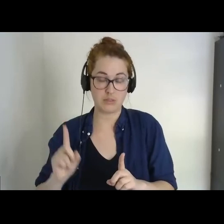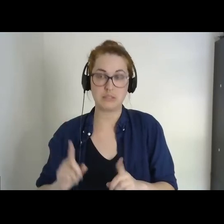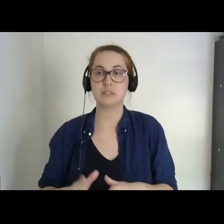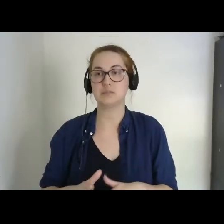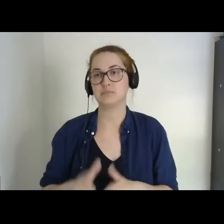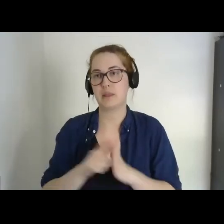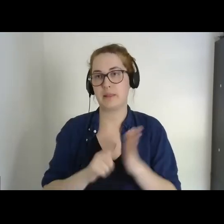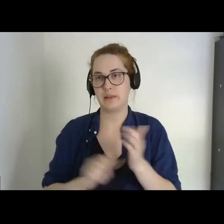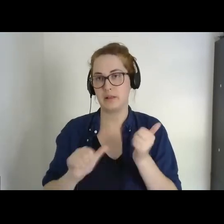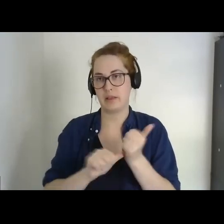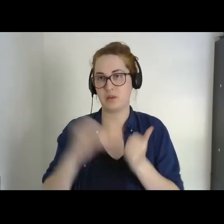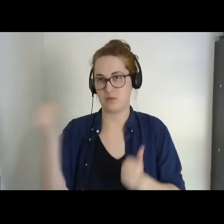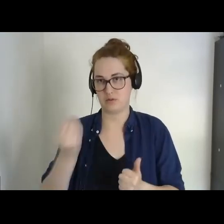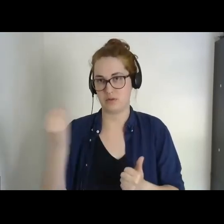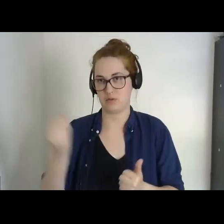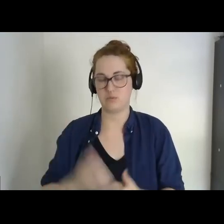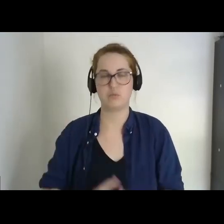Ontario.